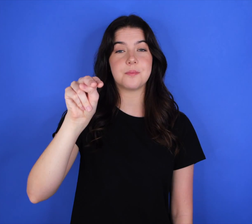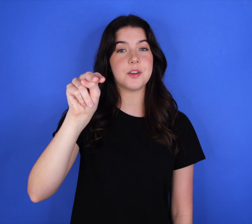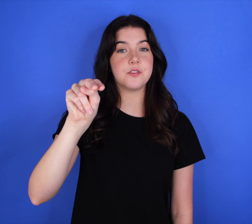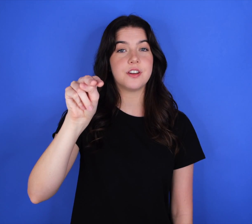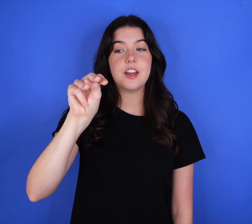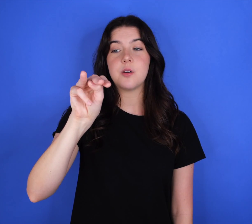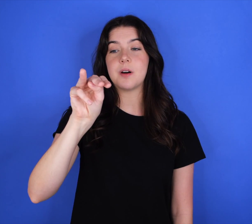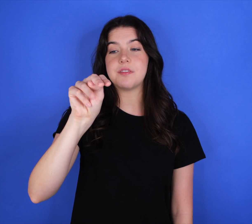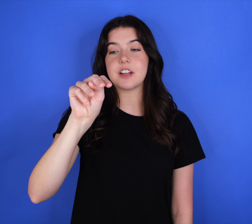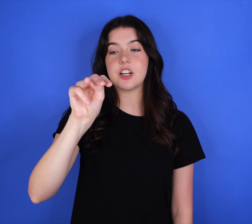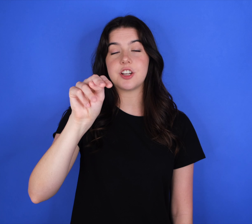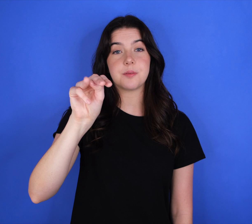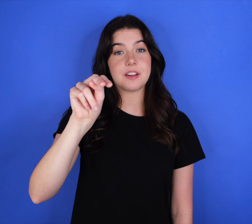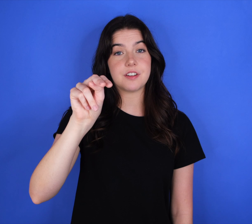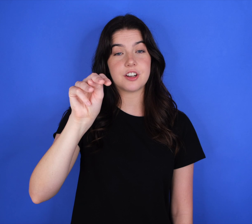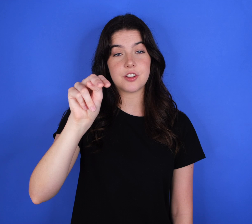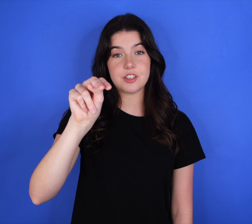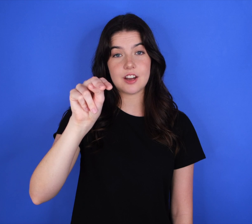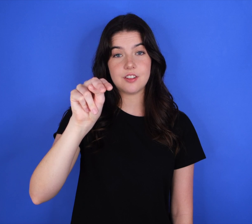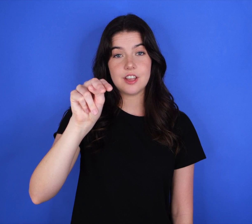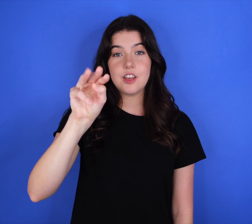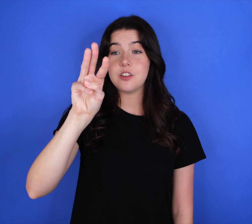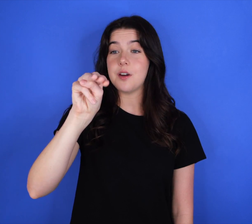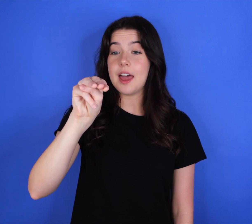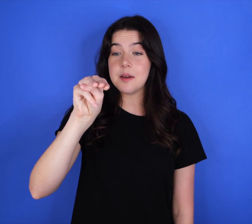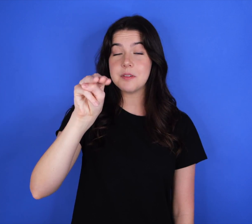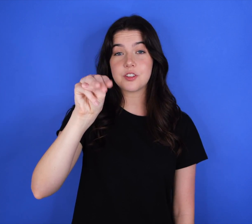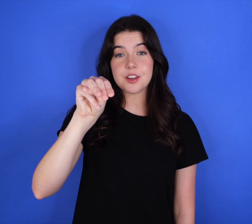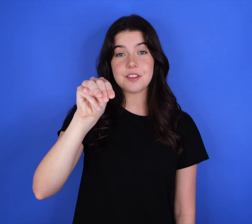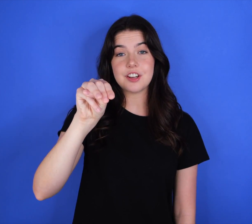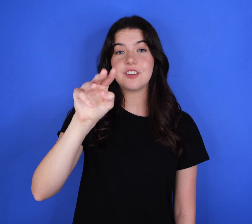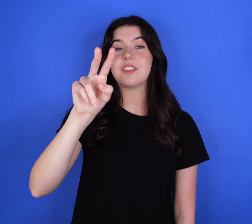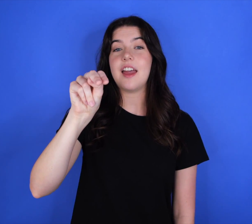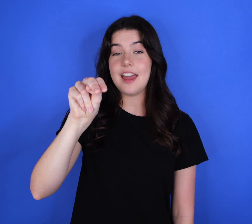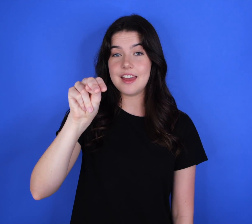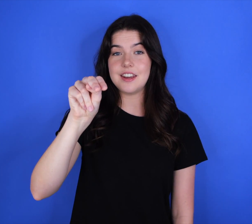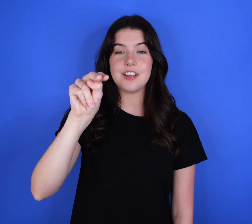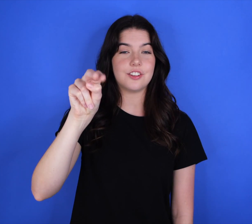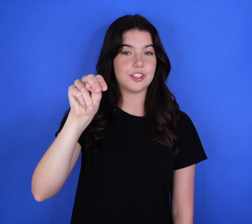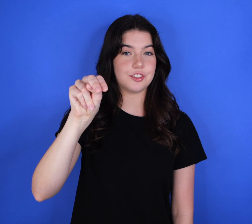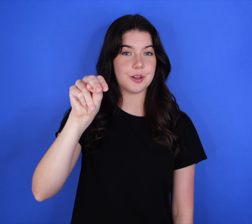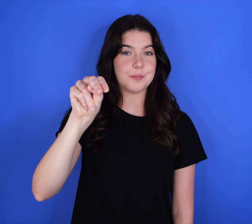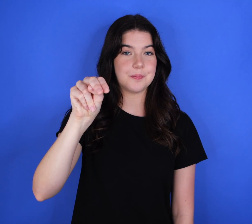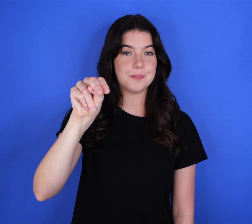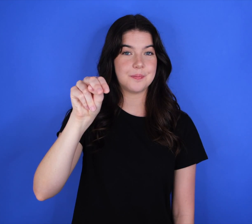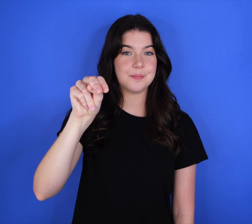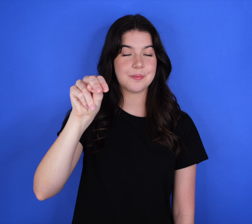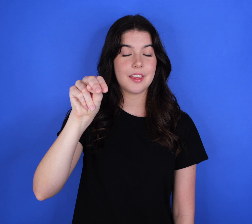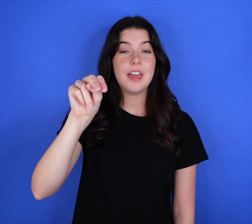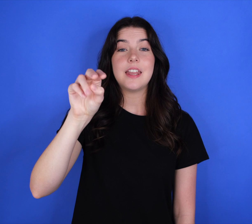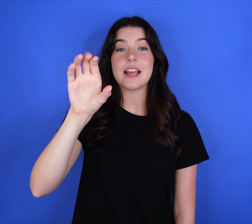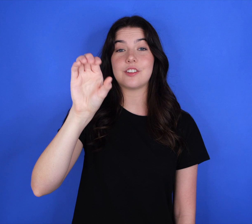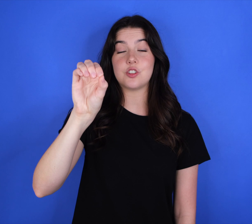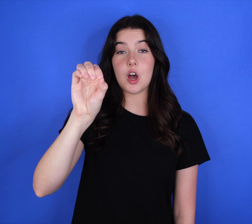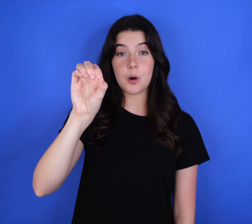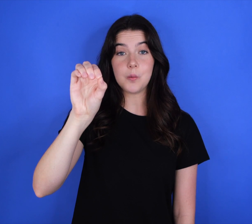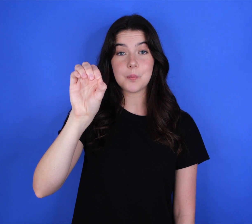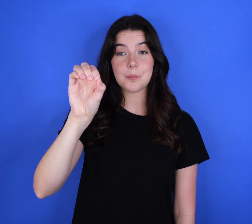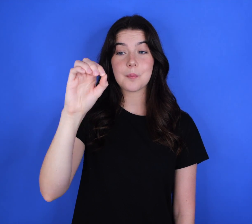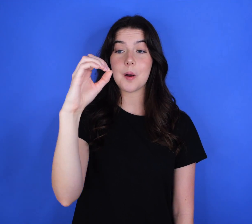remove 1 finger, your ring finger goes down. So M is 3 fingers, N is just 2. Next is O. O